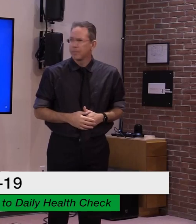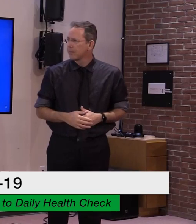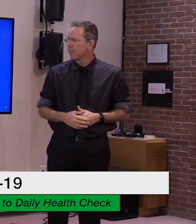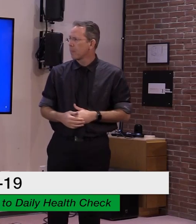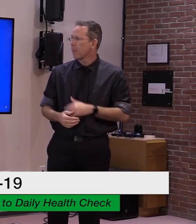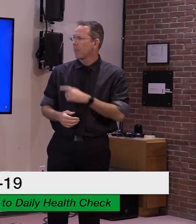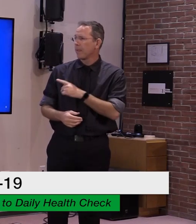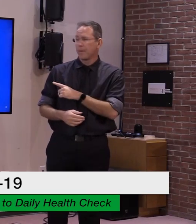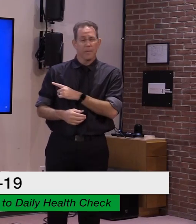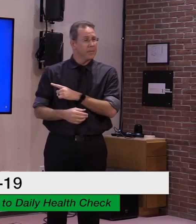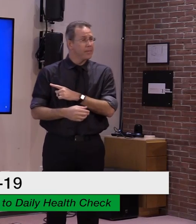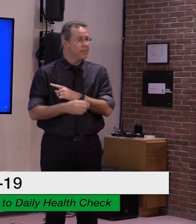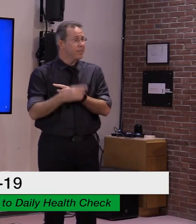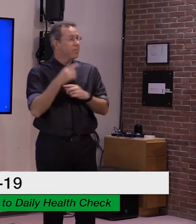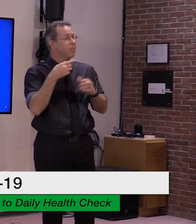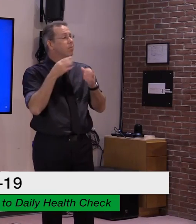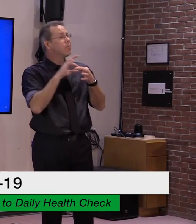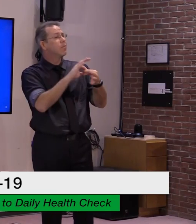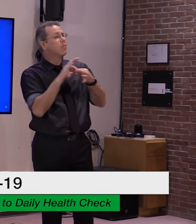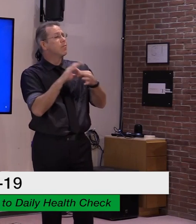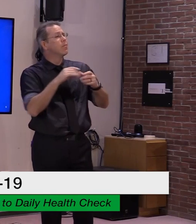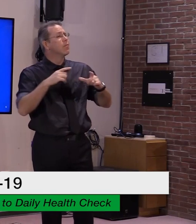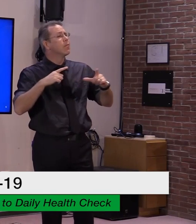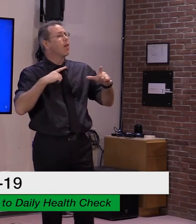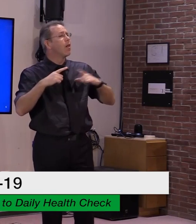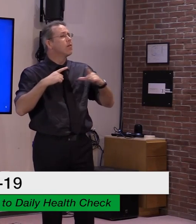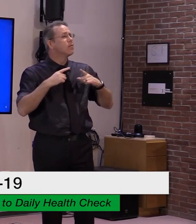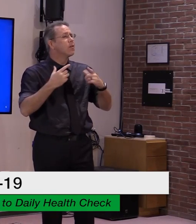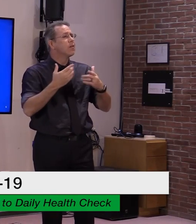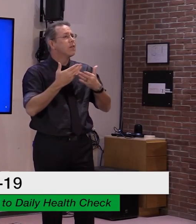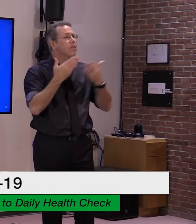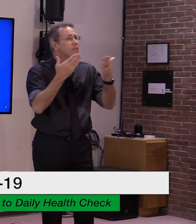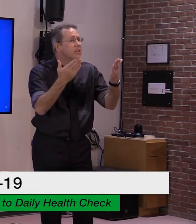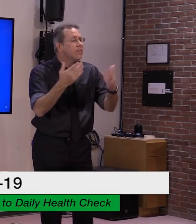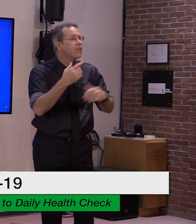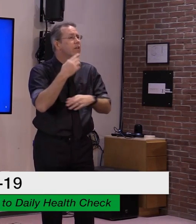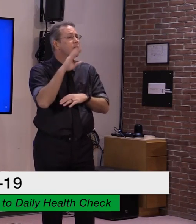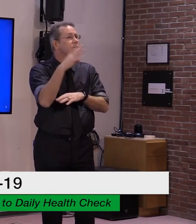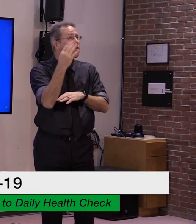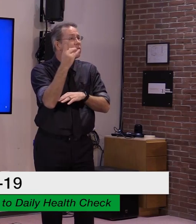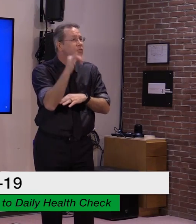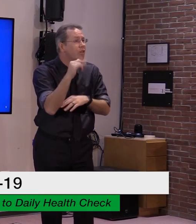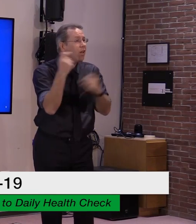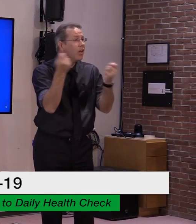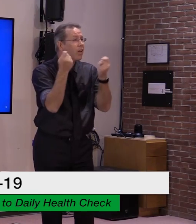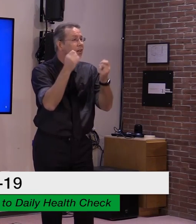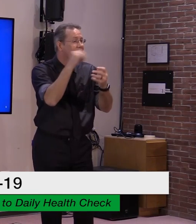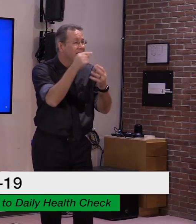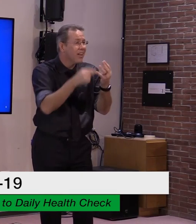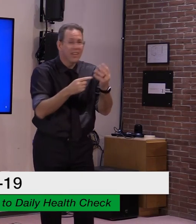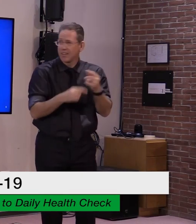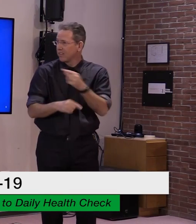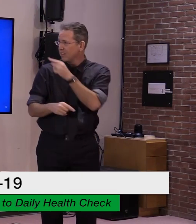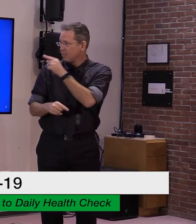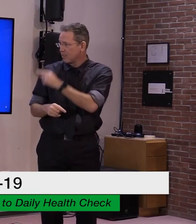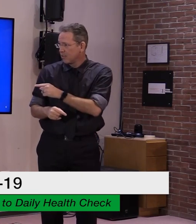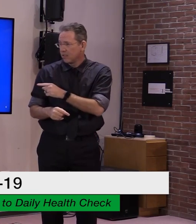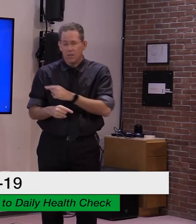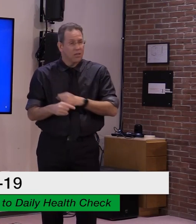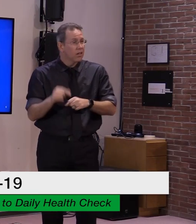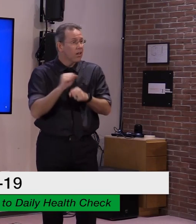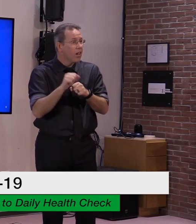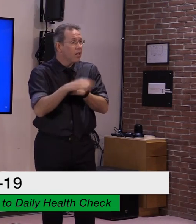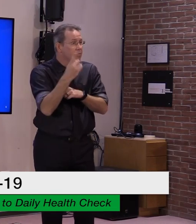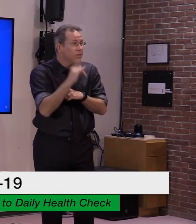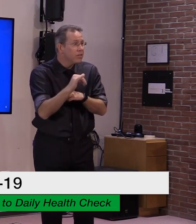developed around major holidays in the weeks following memorial day across states in the south and west cases